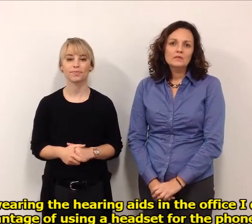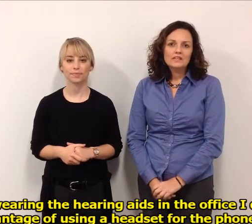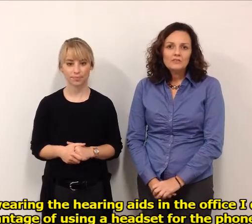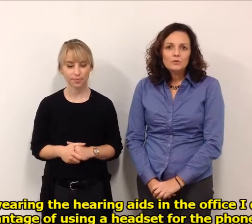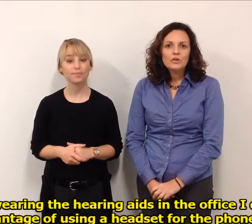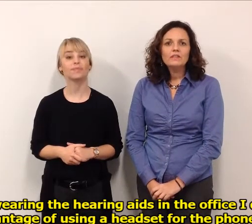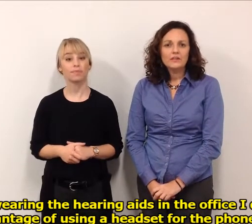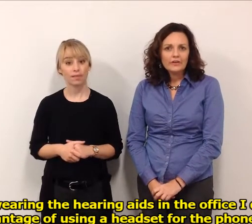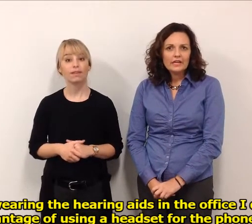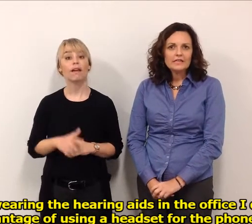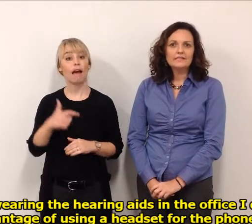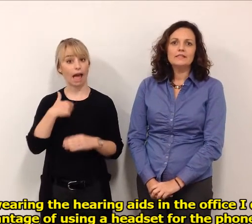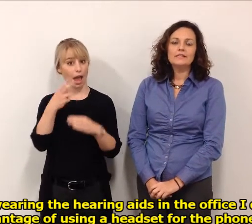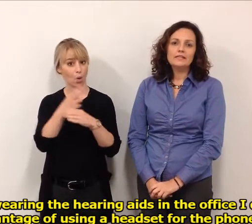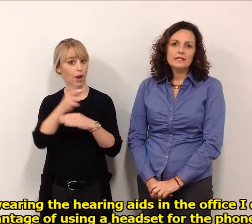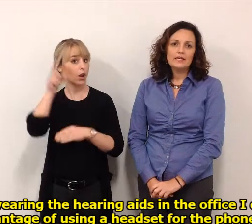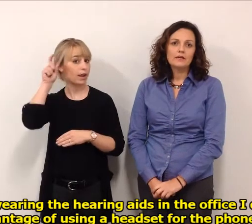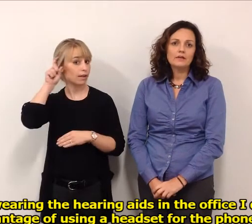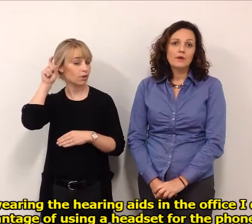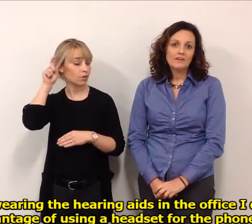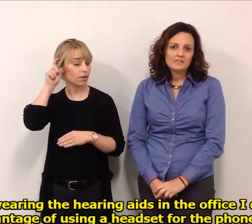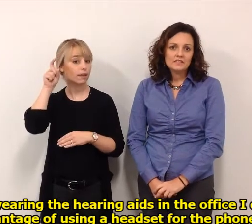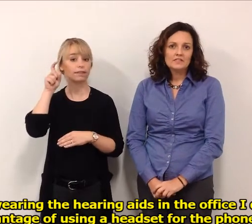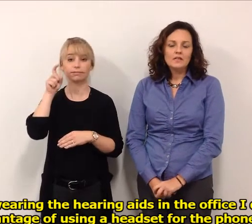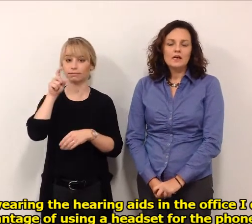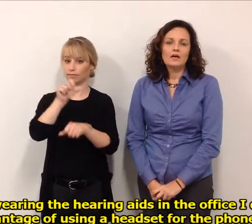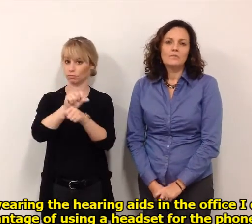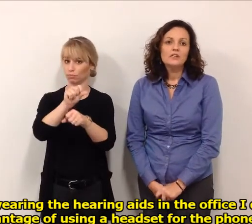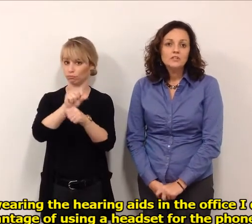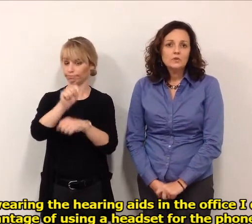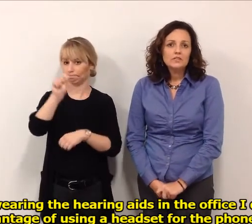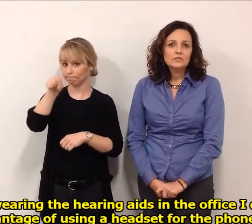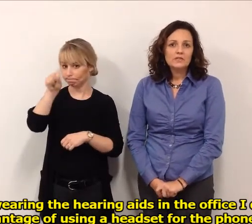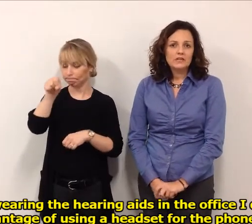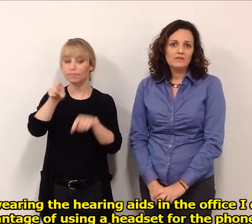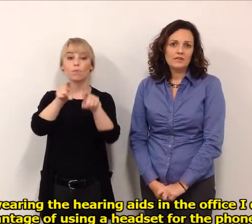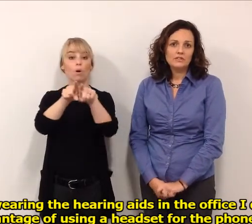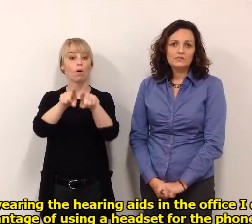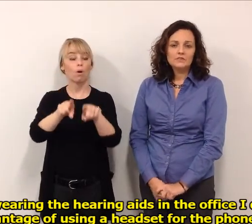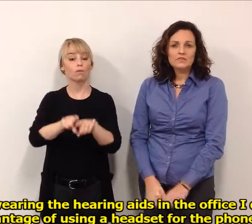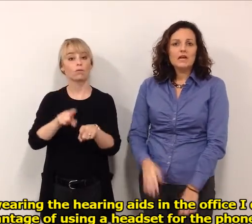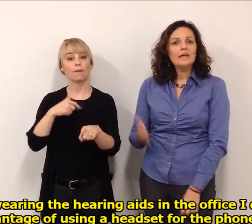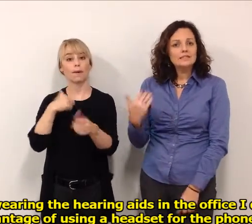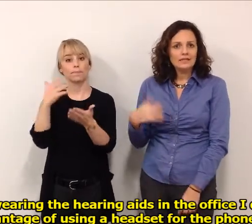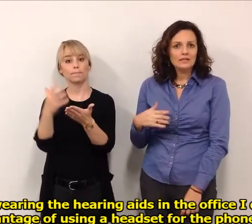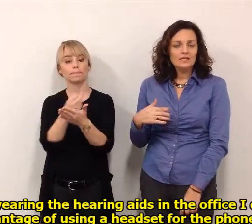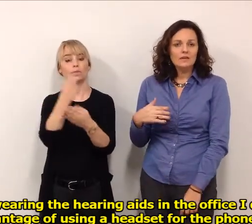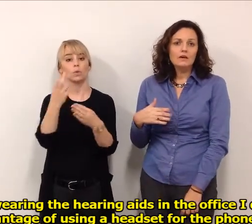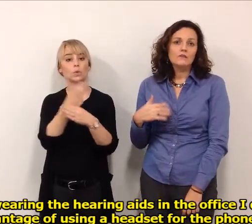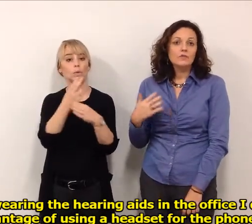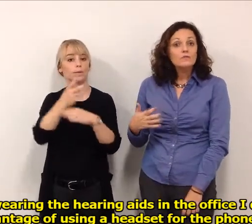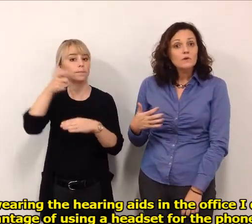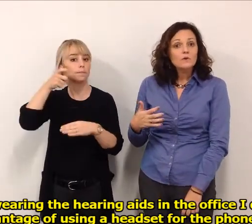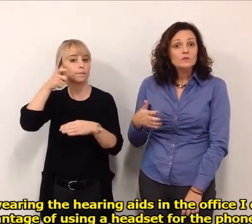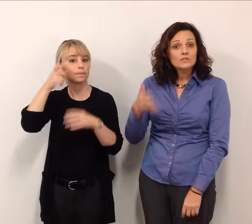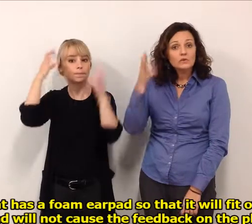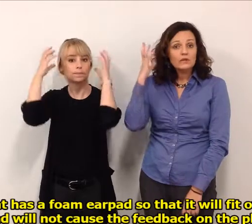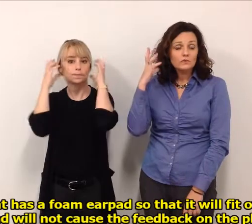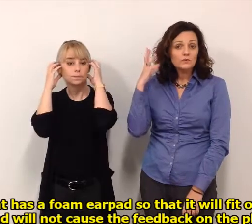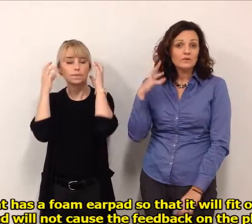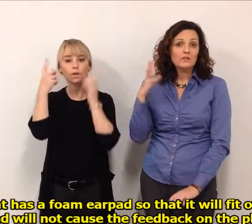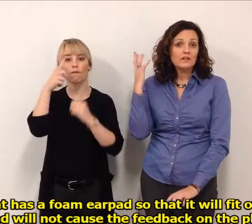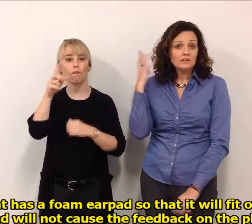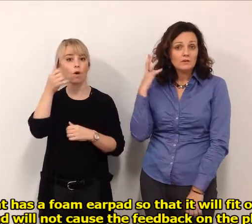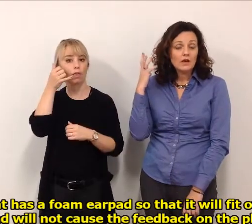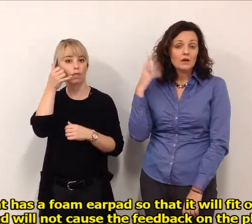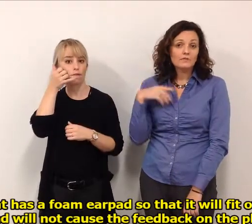So, aside from wearing the hearing aids in the office, I do also take advantage of using a headset for the phone. So I